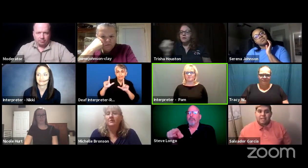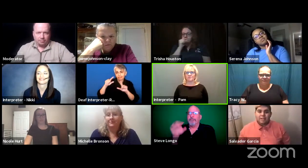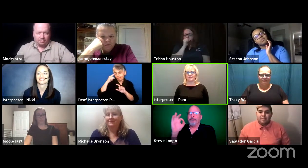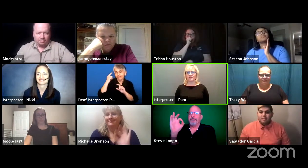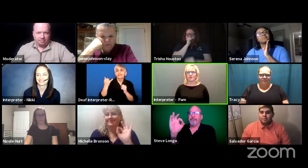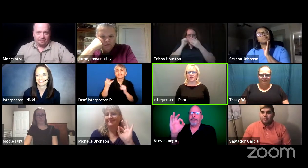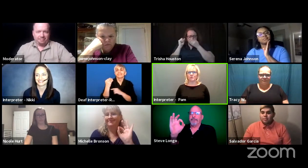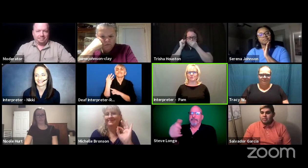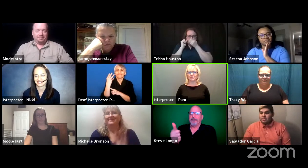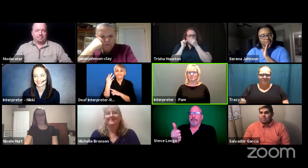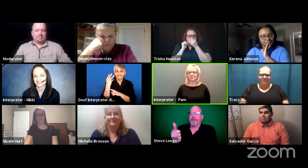There we go.